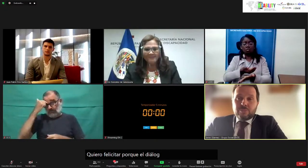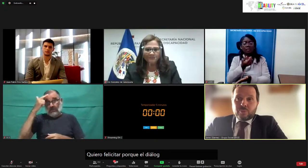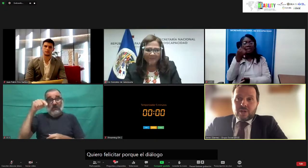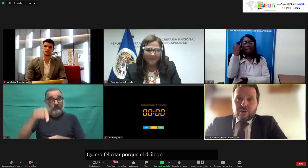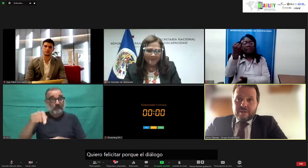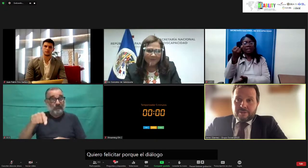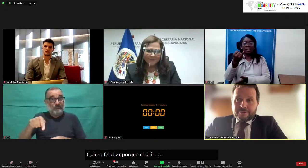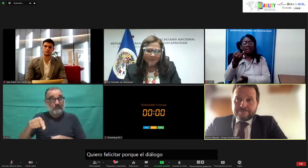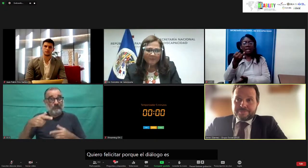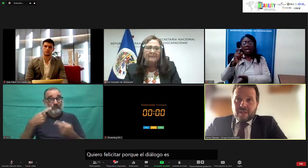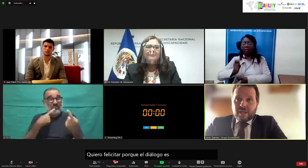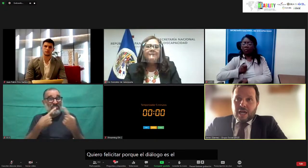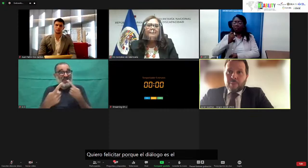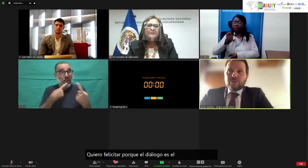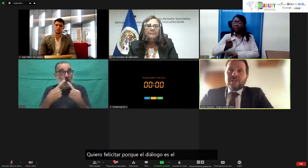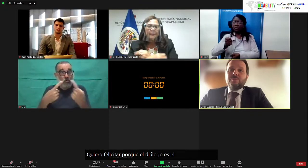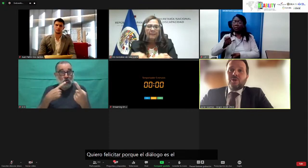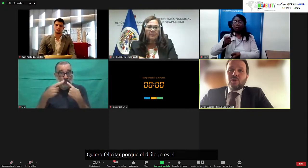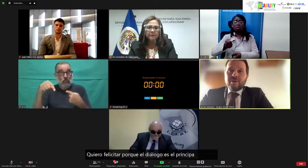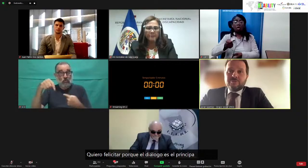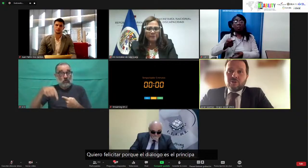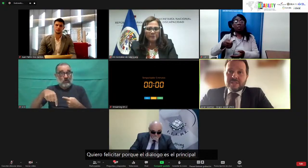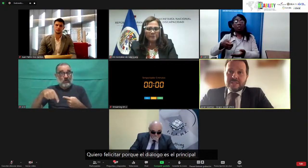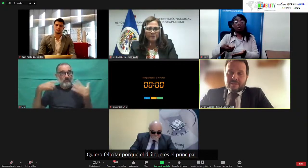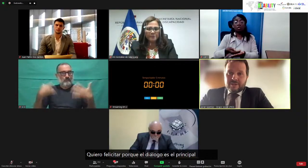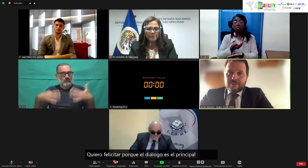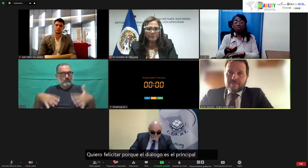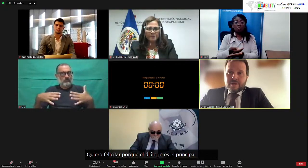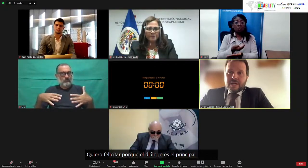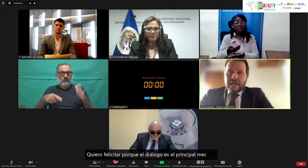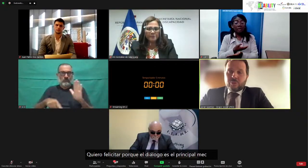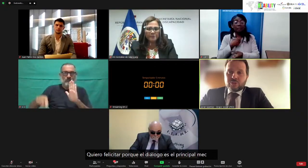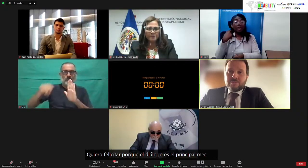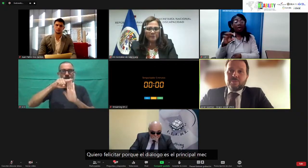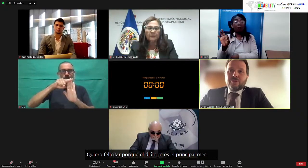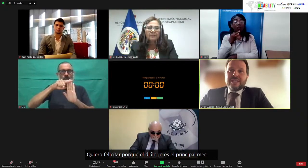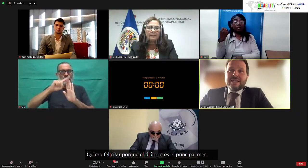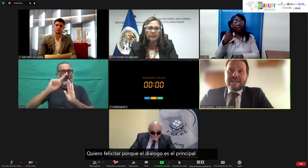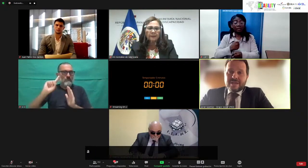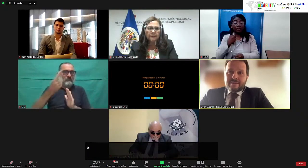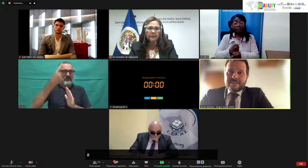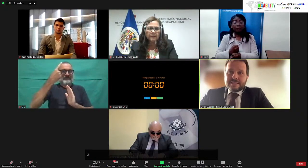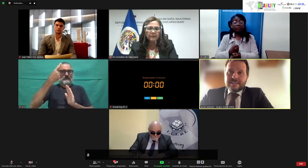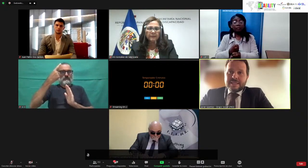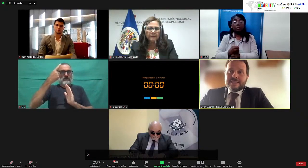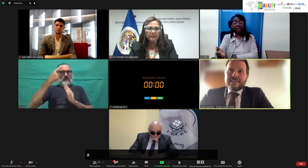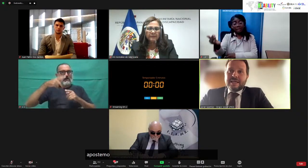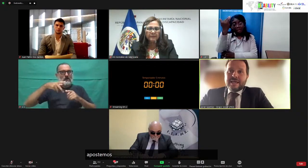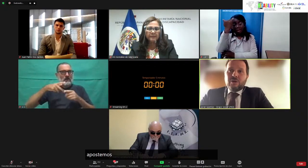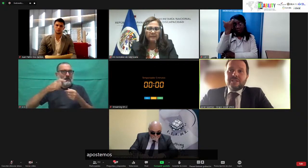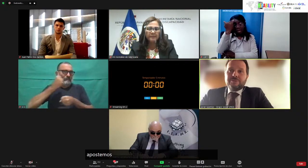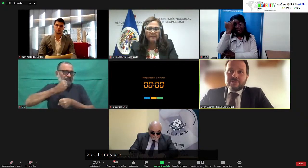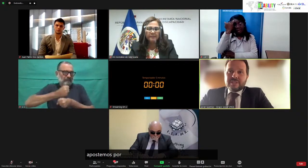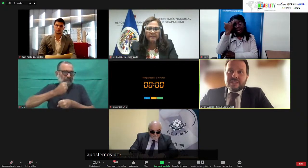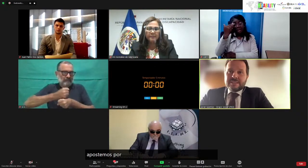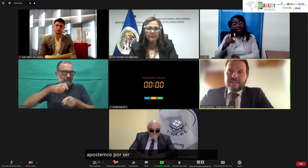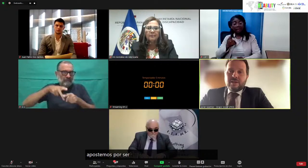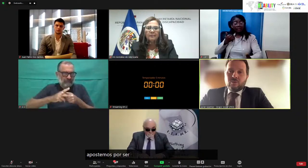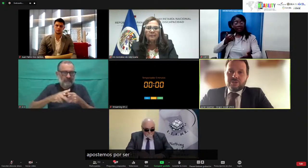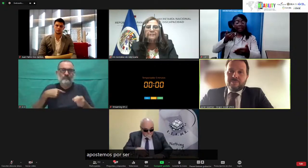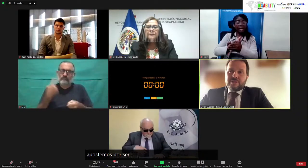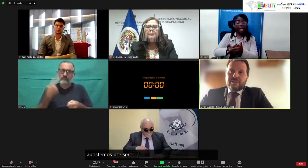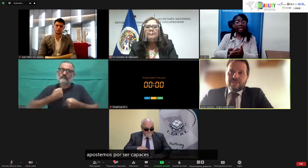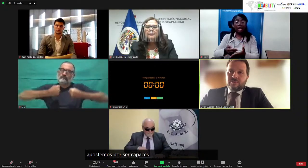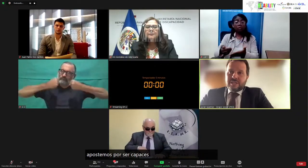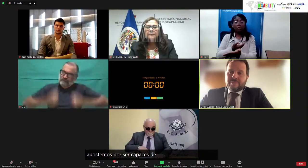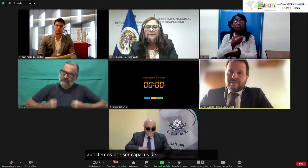new ideas let's bet on innovation let's bet on new ways of working let's start on being capable